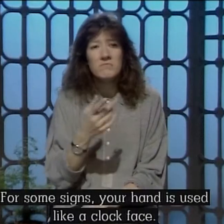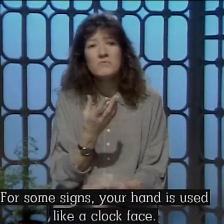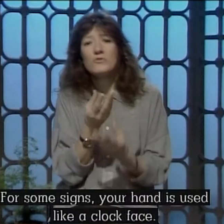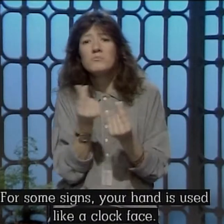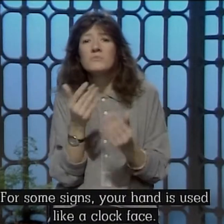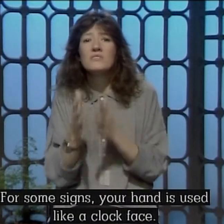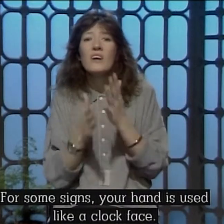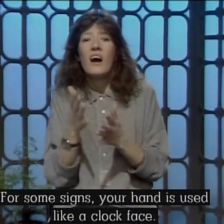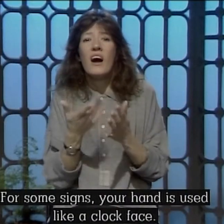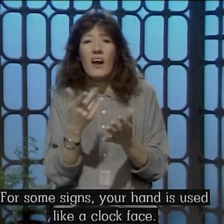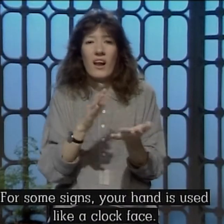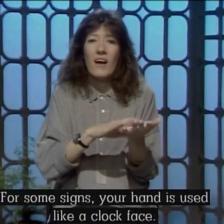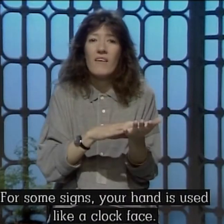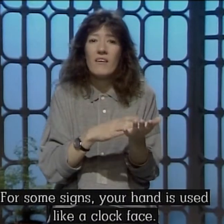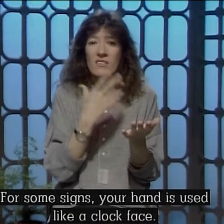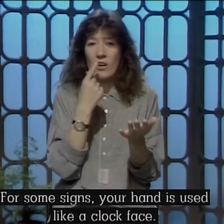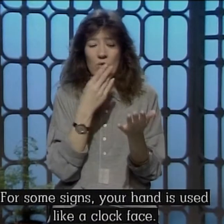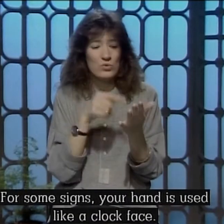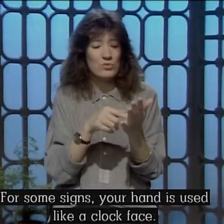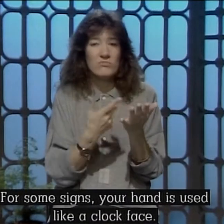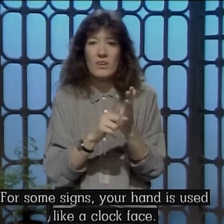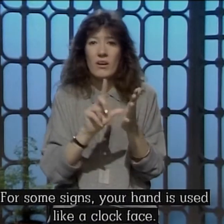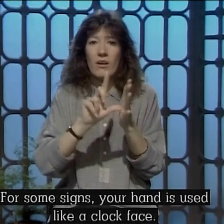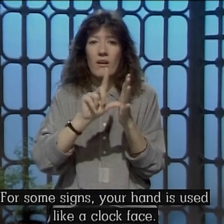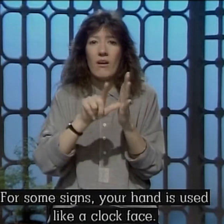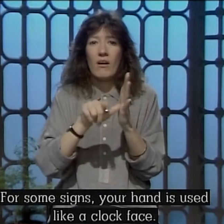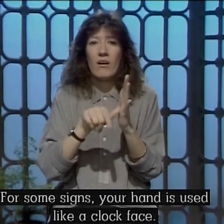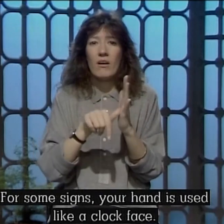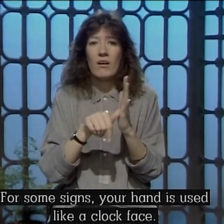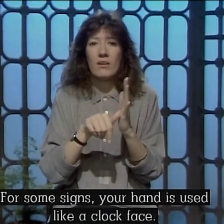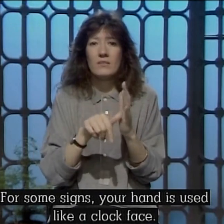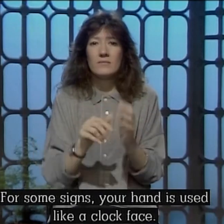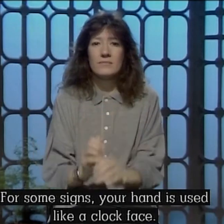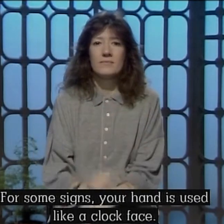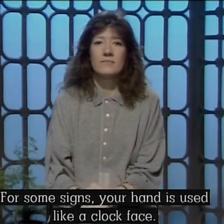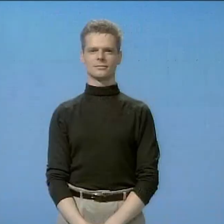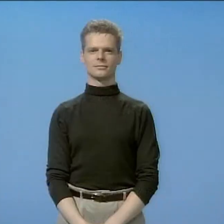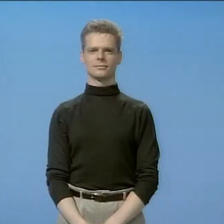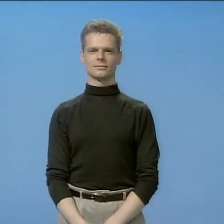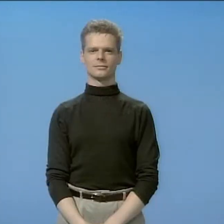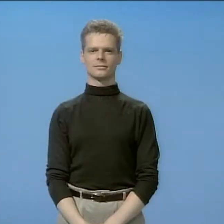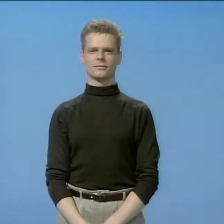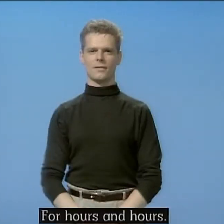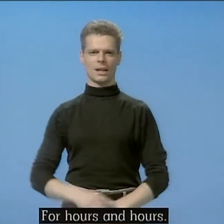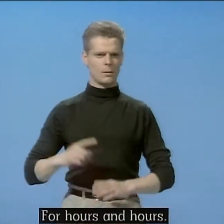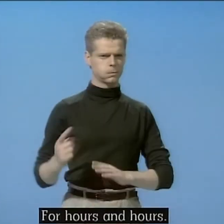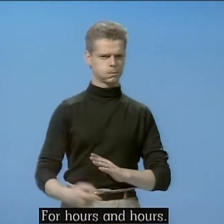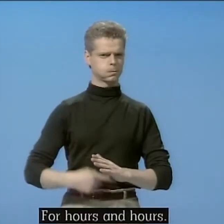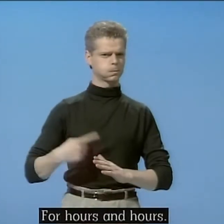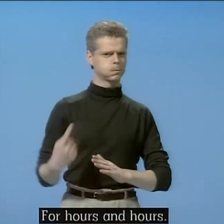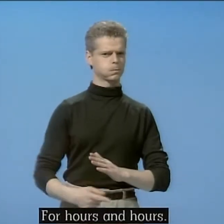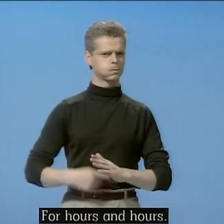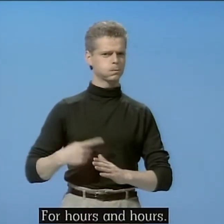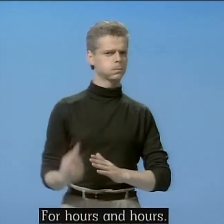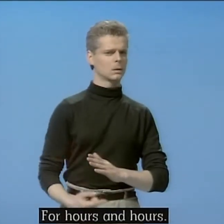And for some signs, your left hand is used like a clock face. For hours and hours.